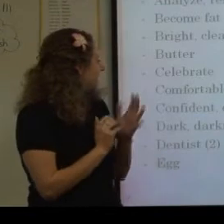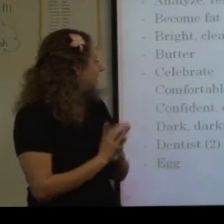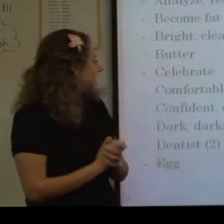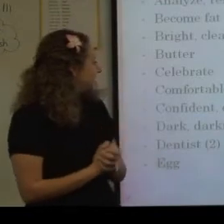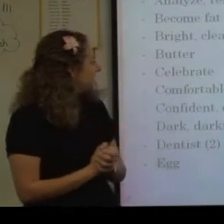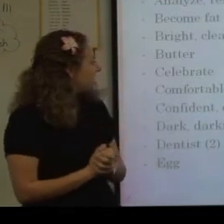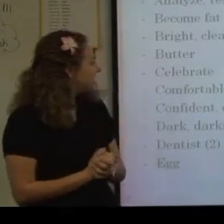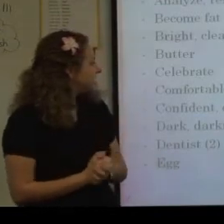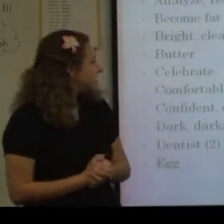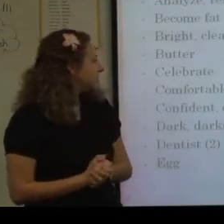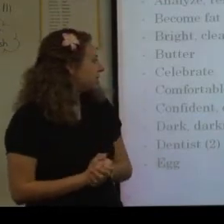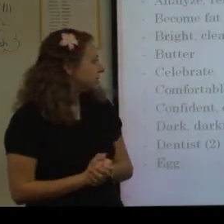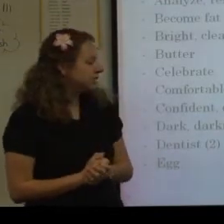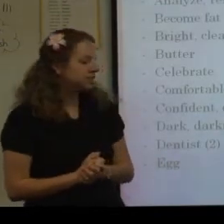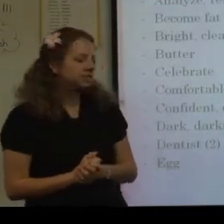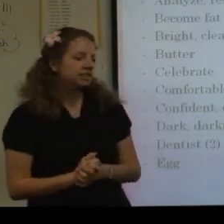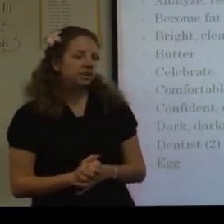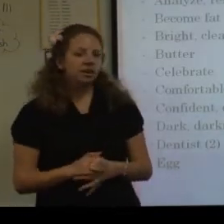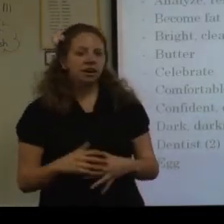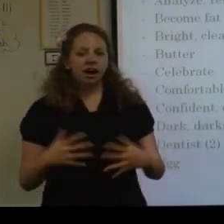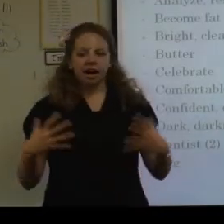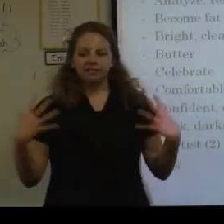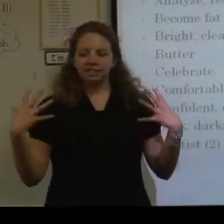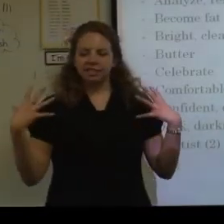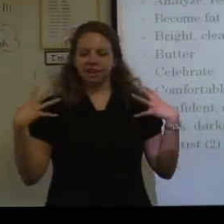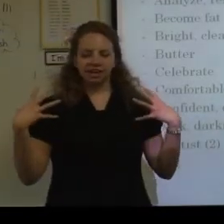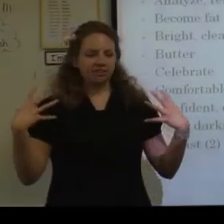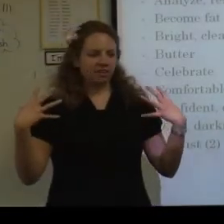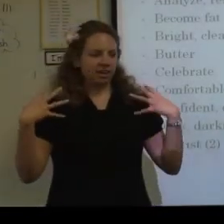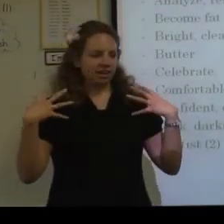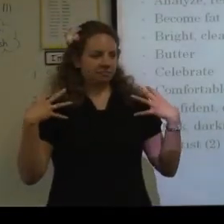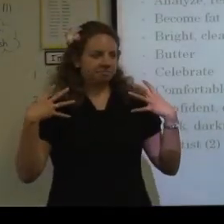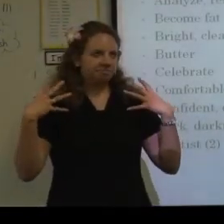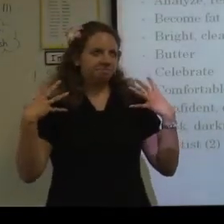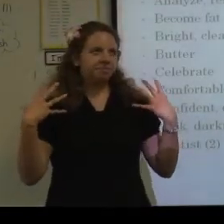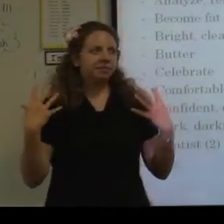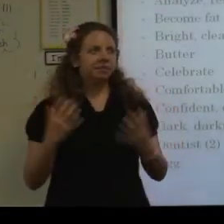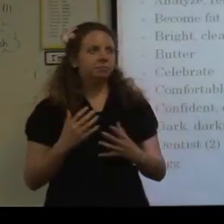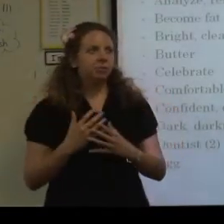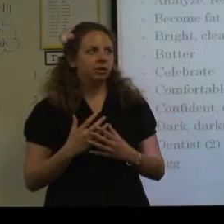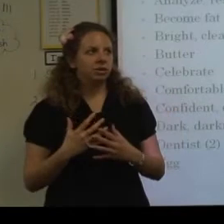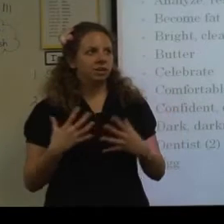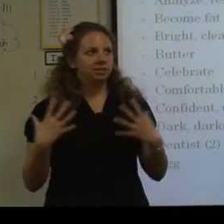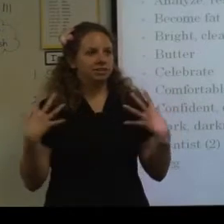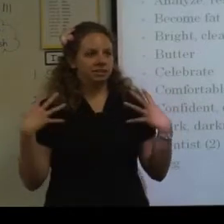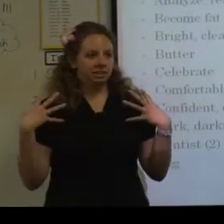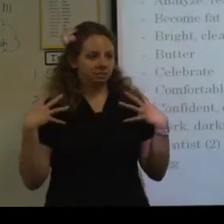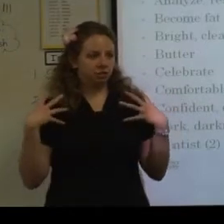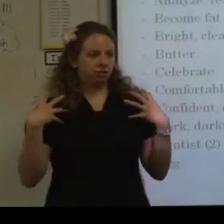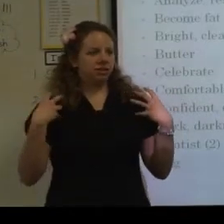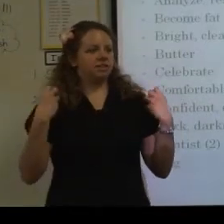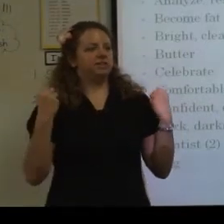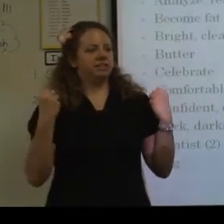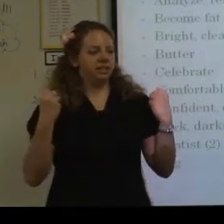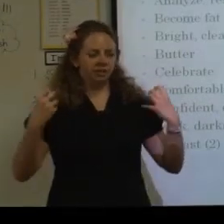And then confident or confidence. I've seen it kind of like, more like in the sense of strength is here,